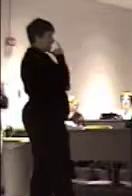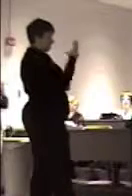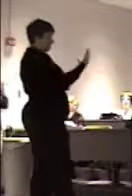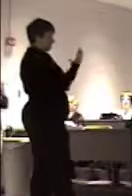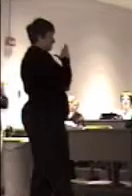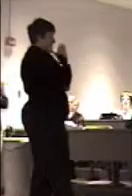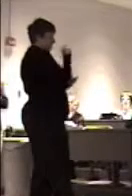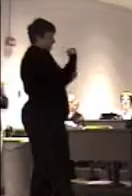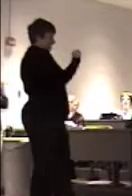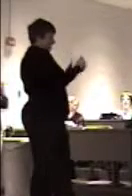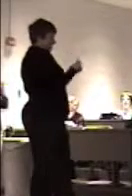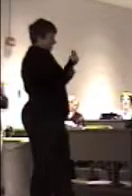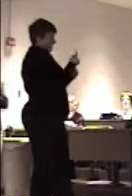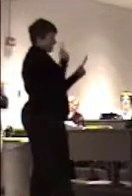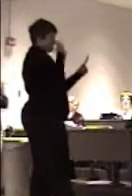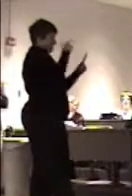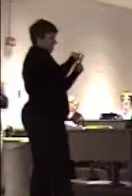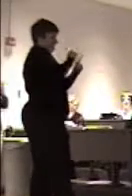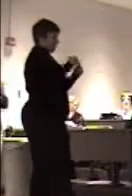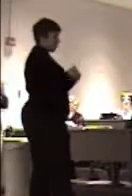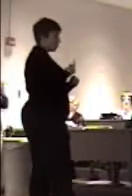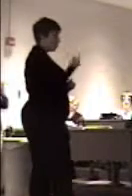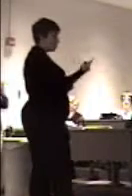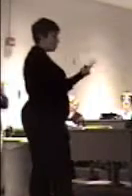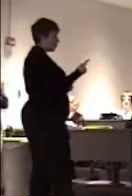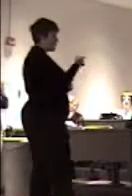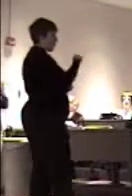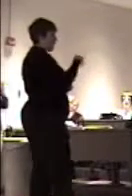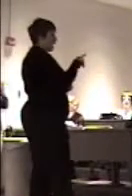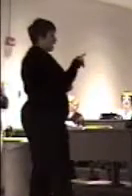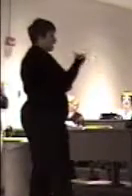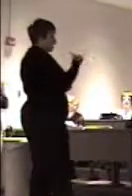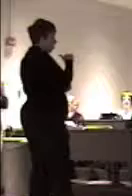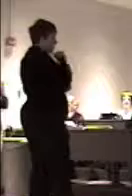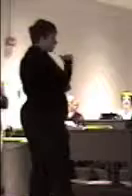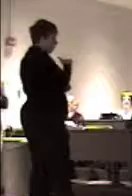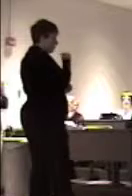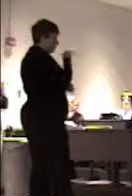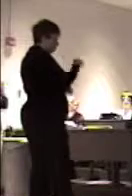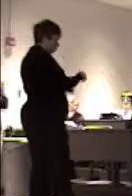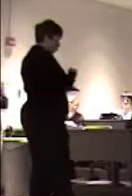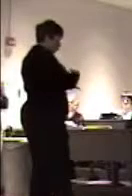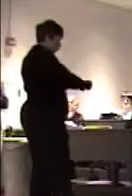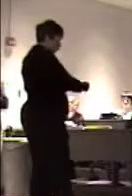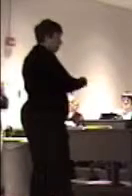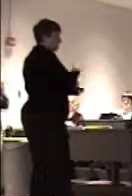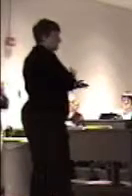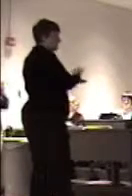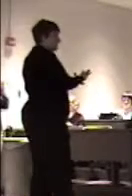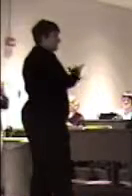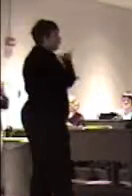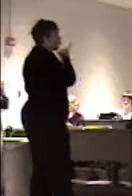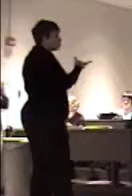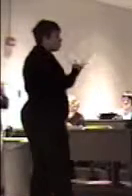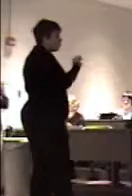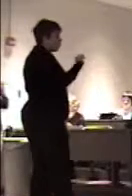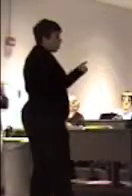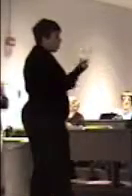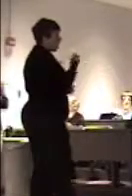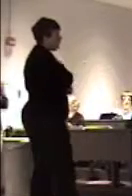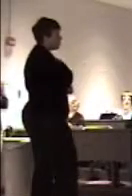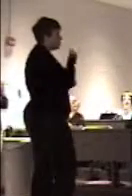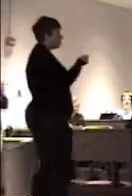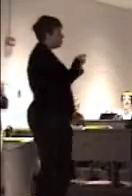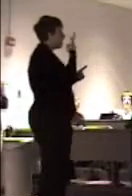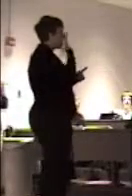you. Aikido is intended to put you on the ground nicely so that you're not hurt. I love it when I see